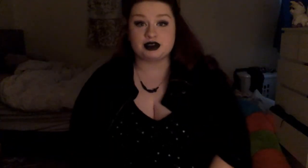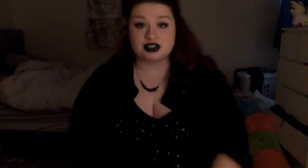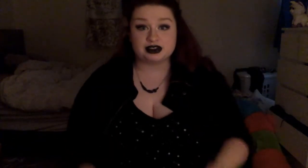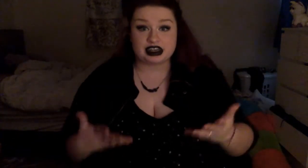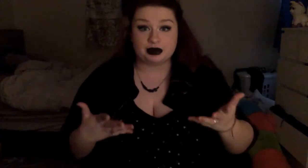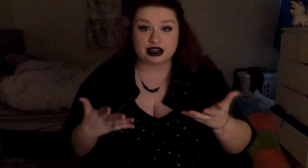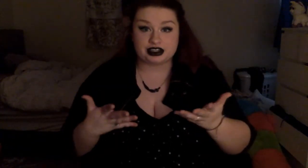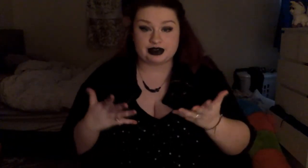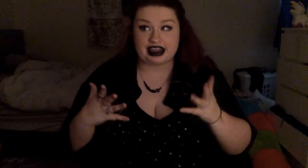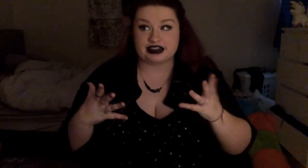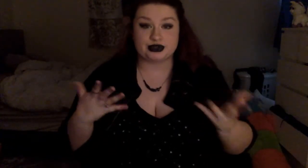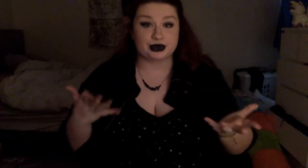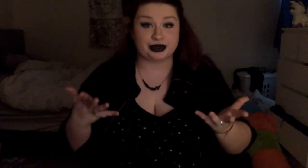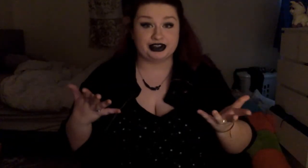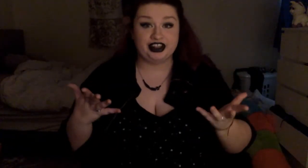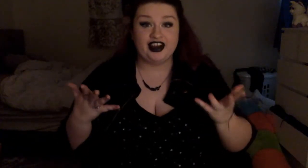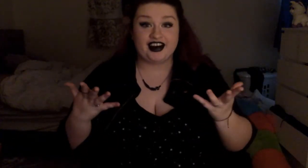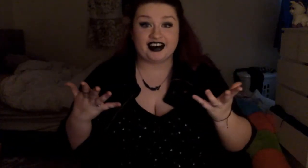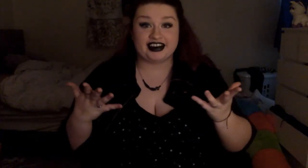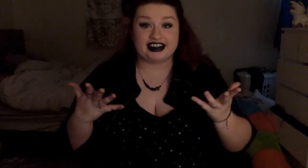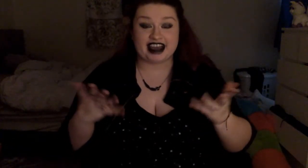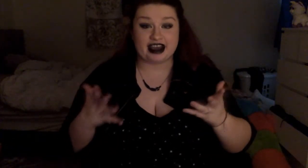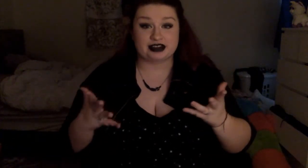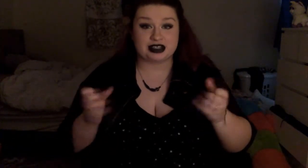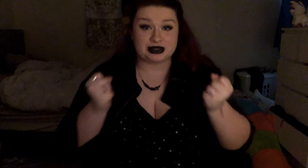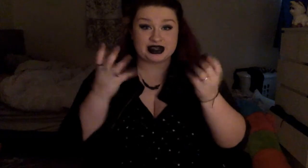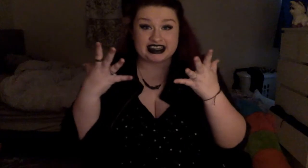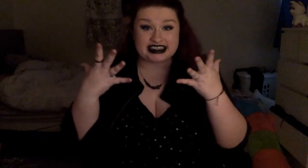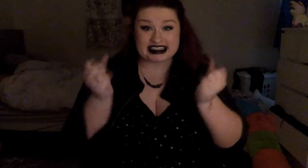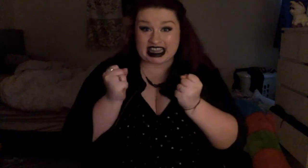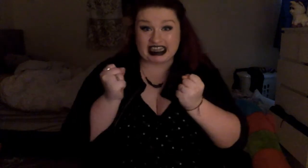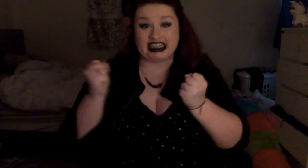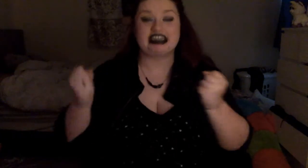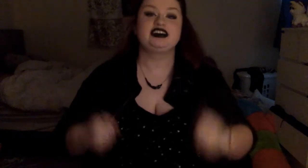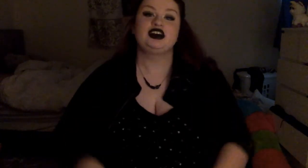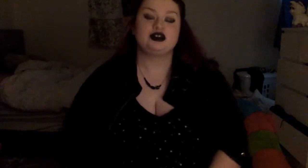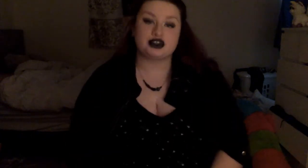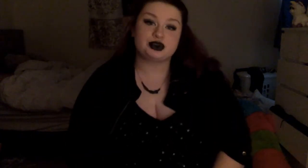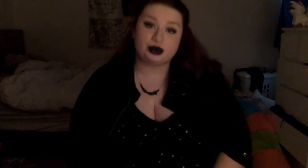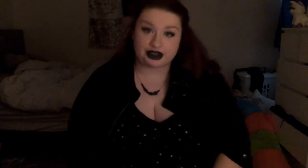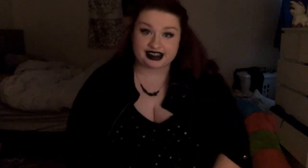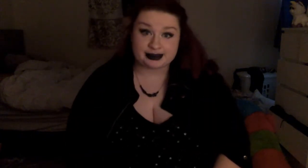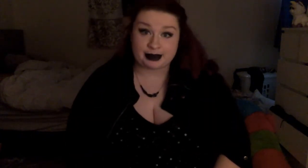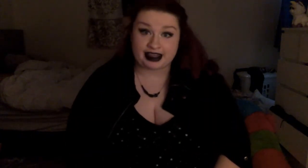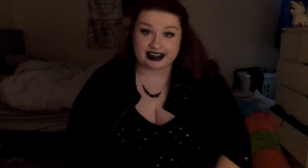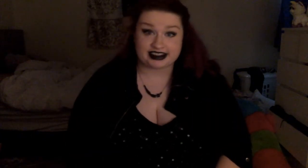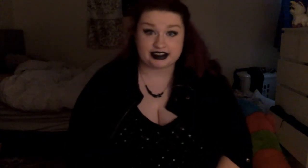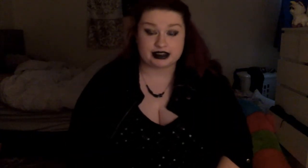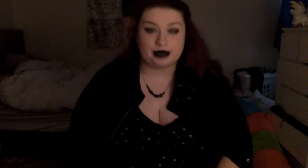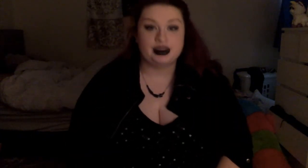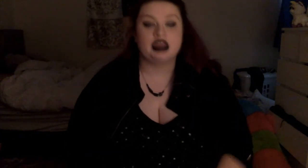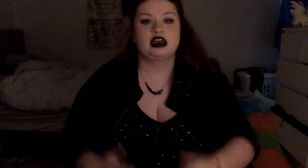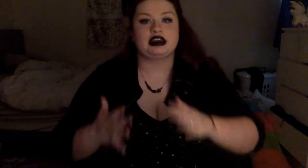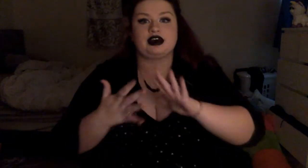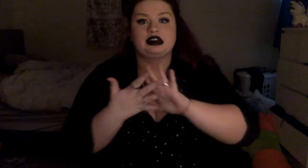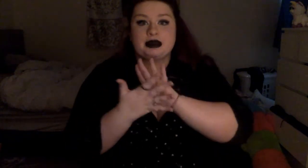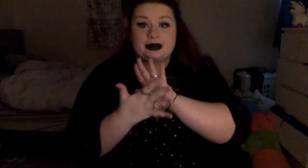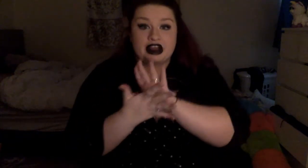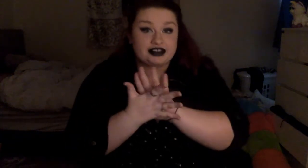So today we're going to do a tutorial on how to sign Victorious by Panic at the Disco. Now, let me preface